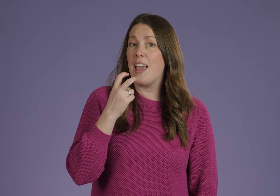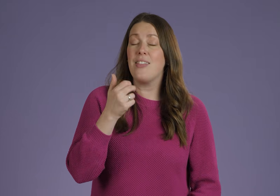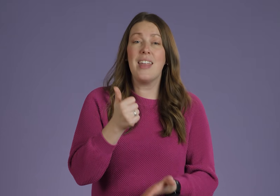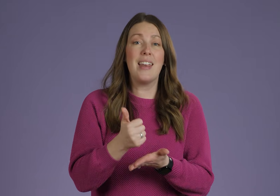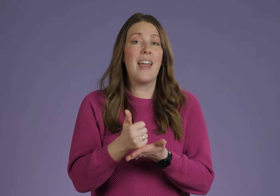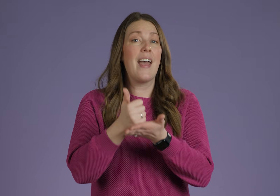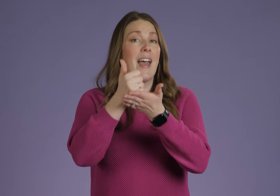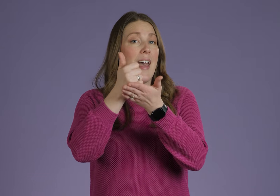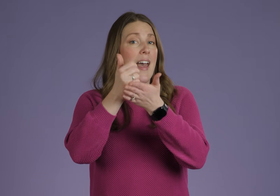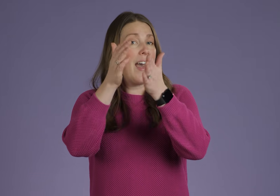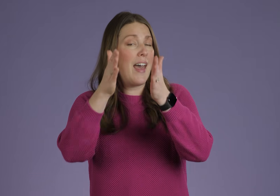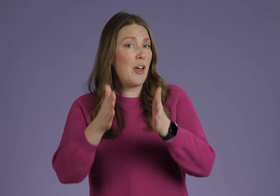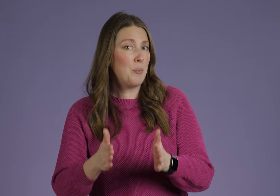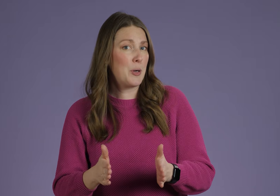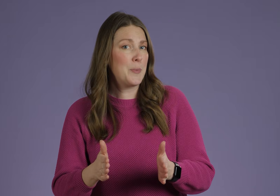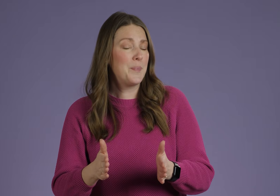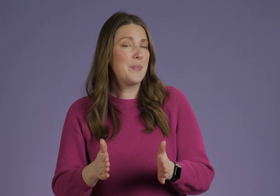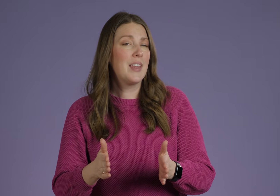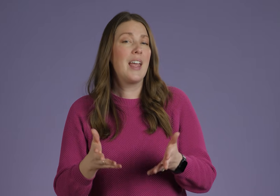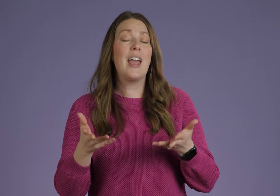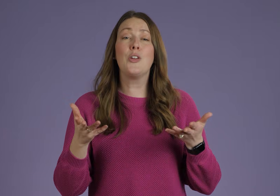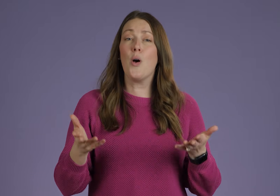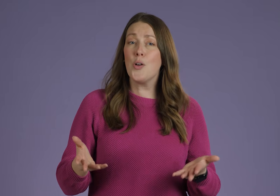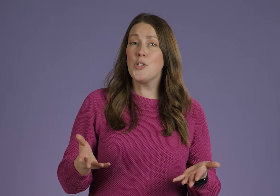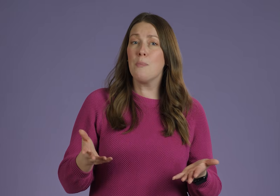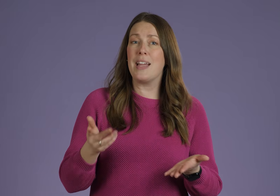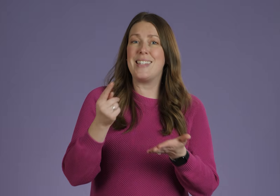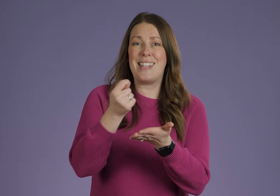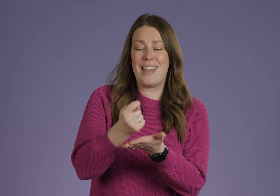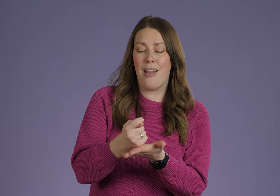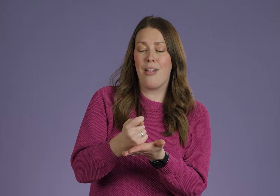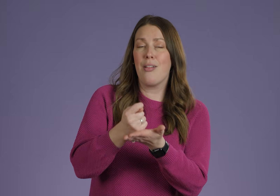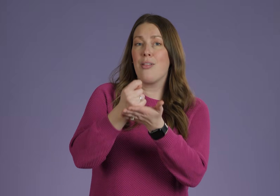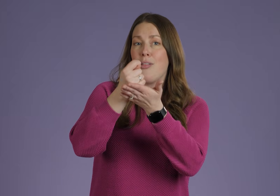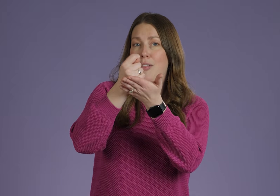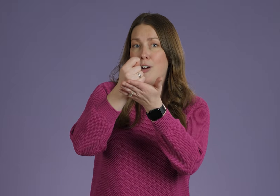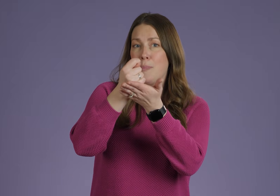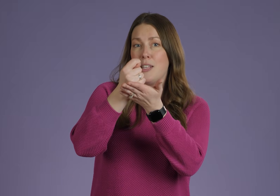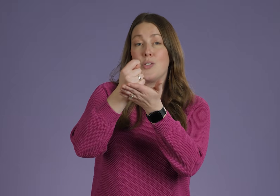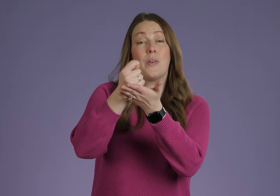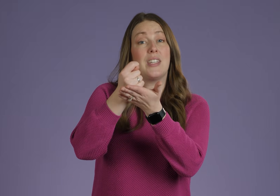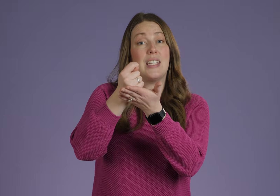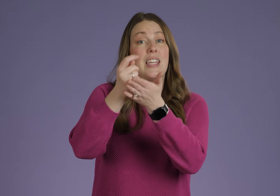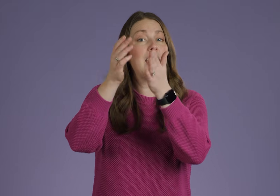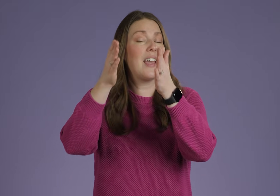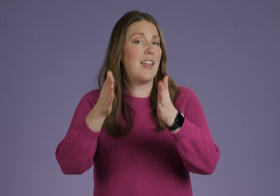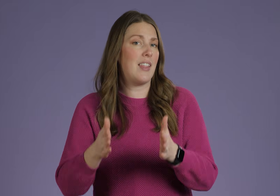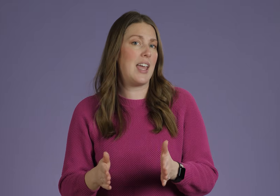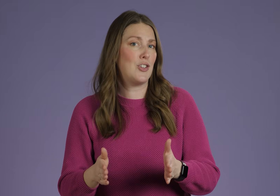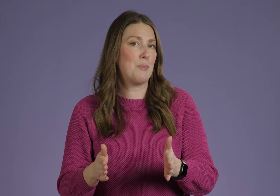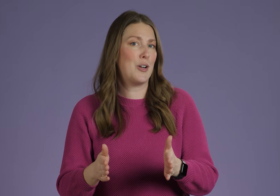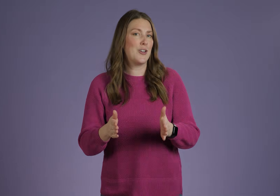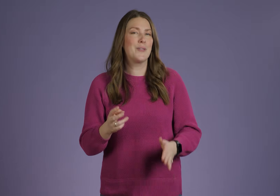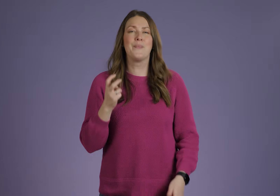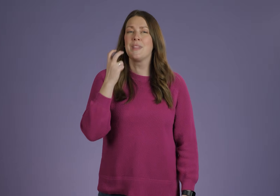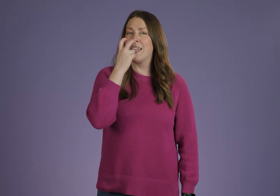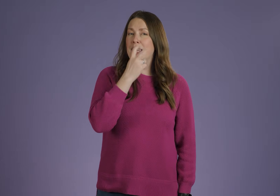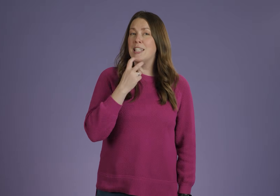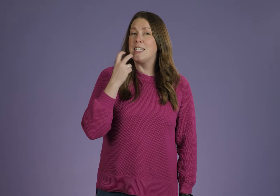and then helper. And you also might see therapist with a T and the agent marker.